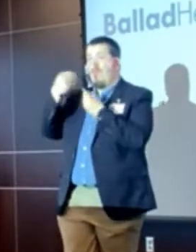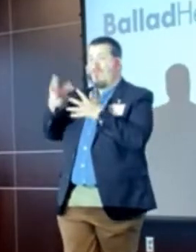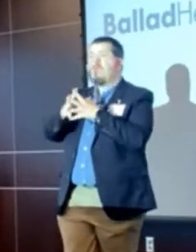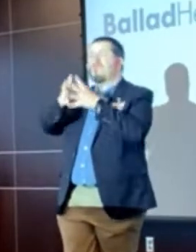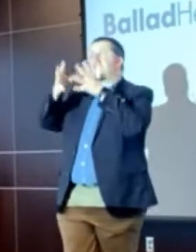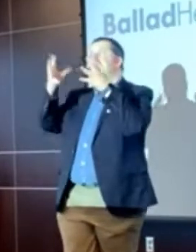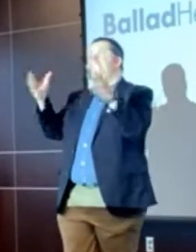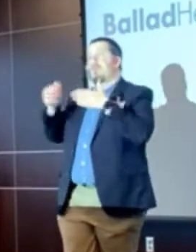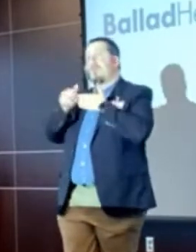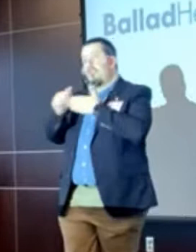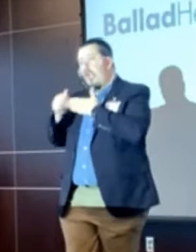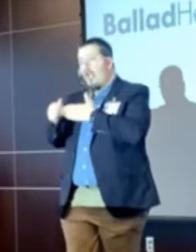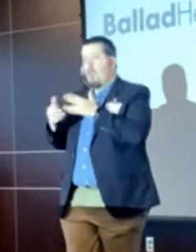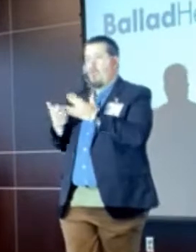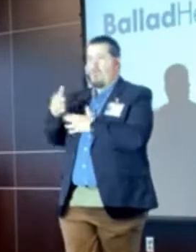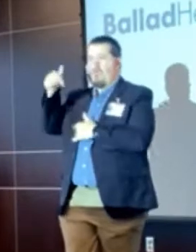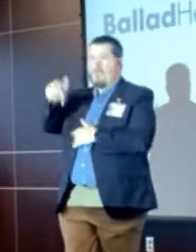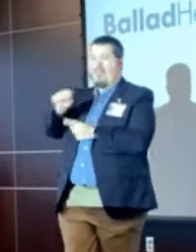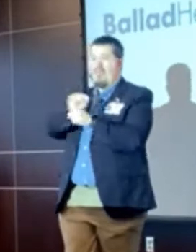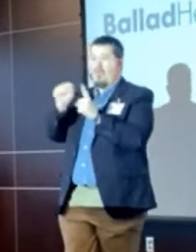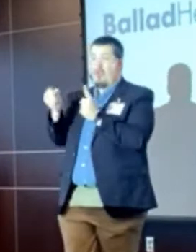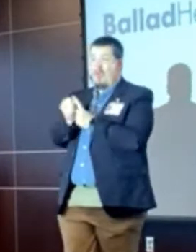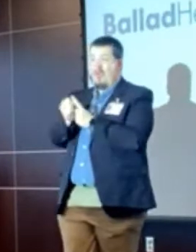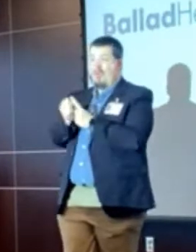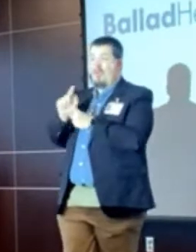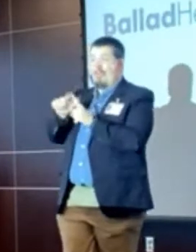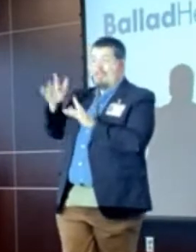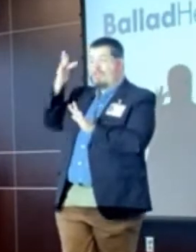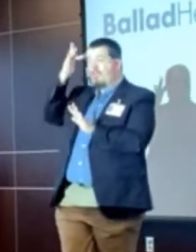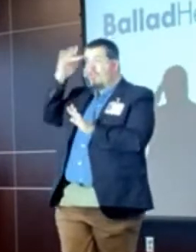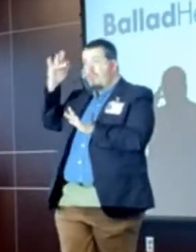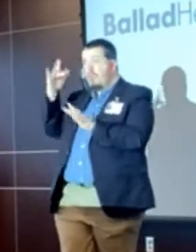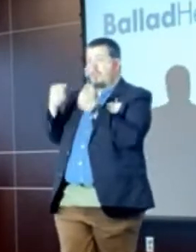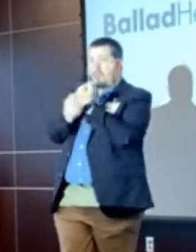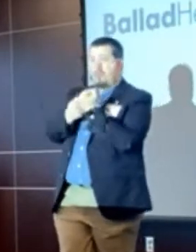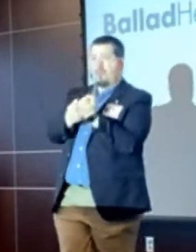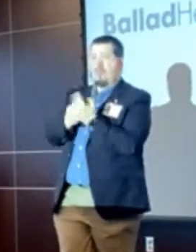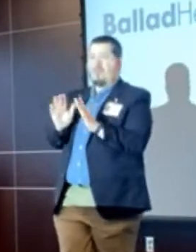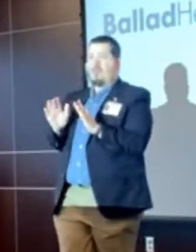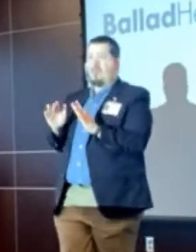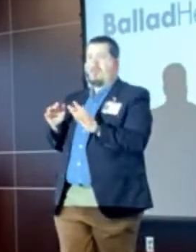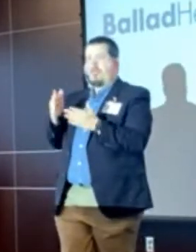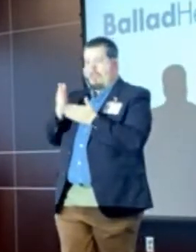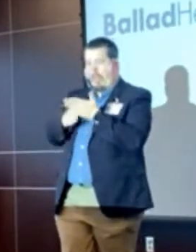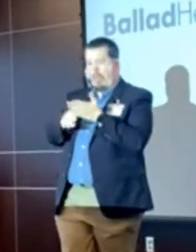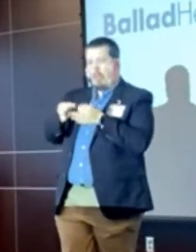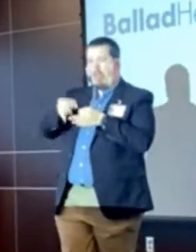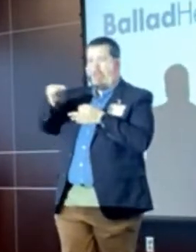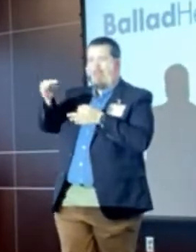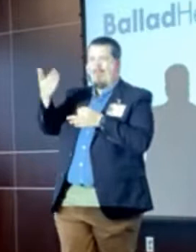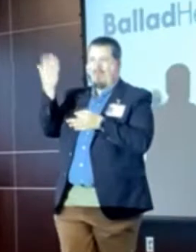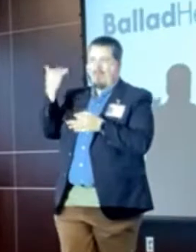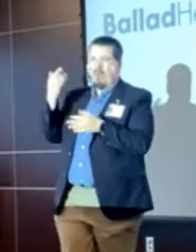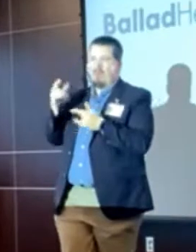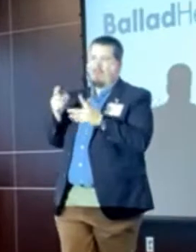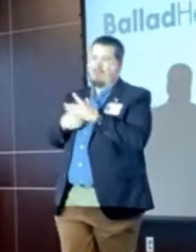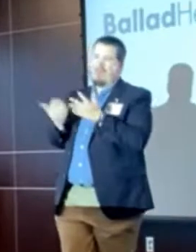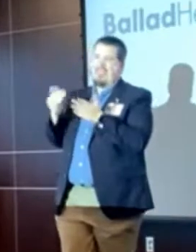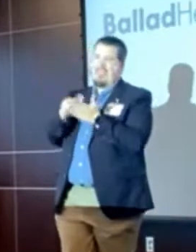much guidance through this, with their expertise and support as we've had to defer surgeries in recent